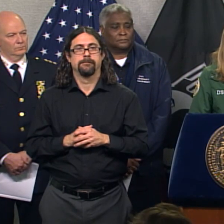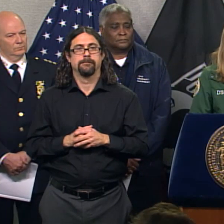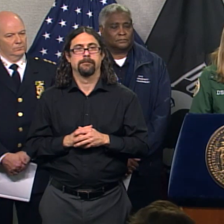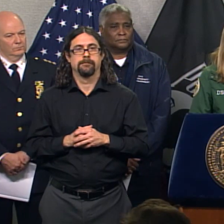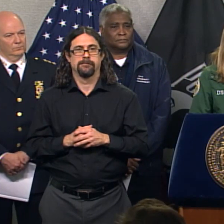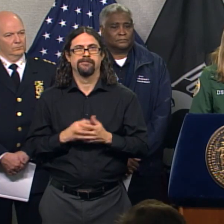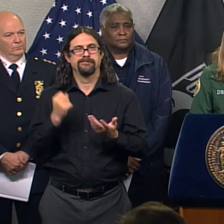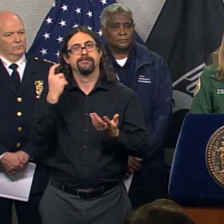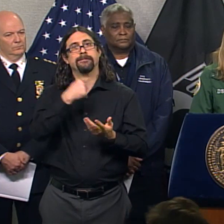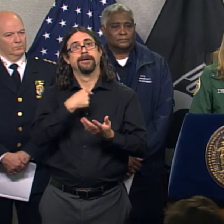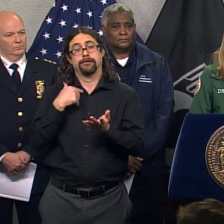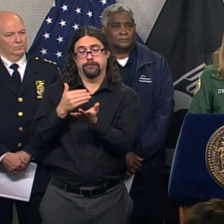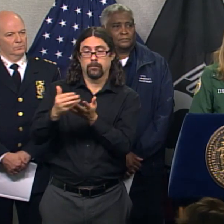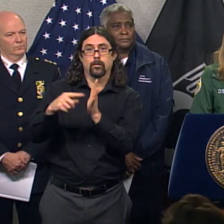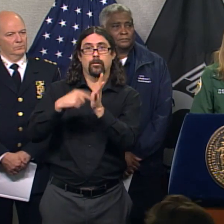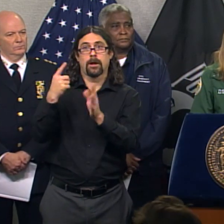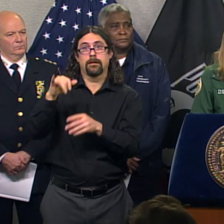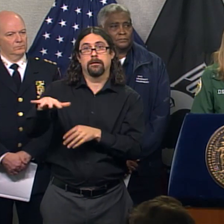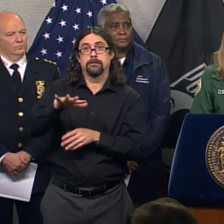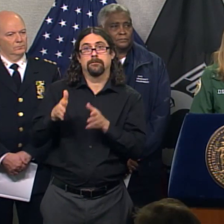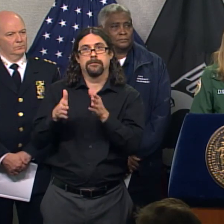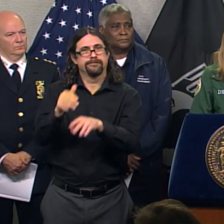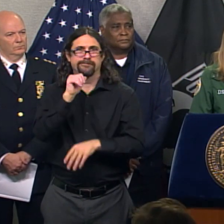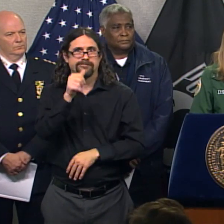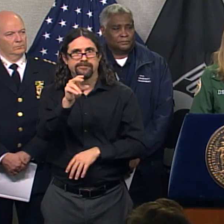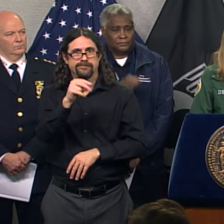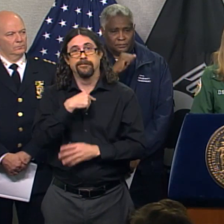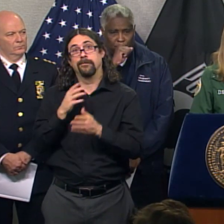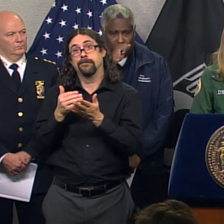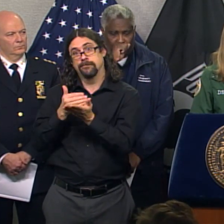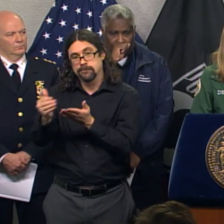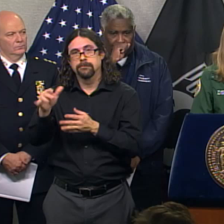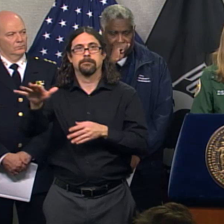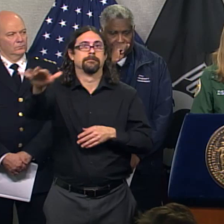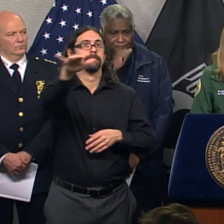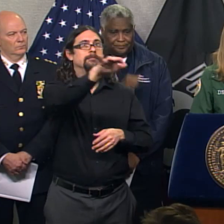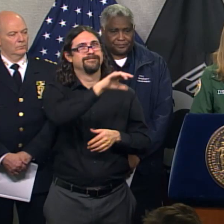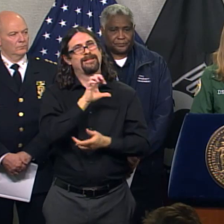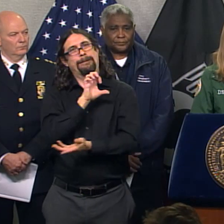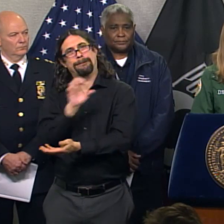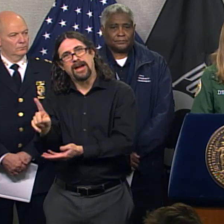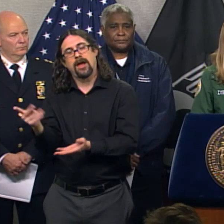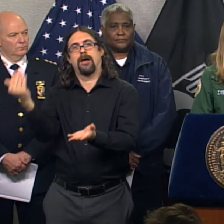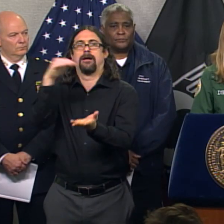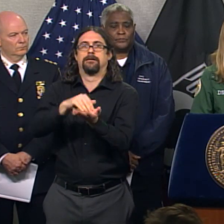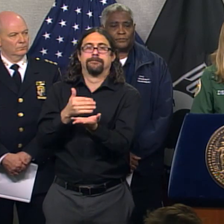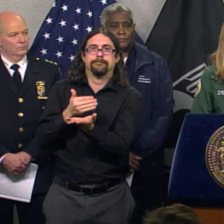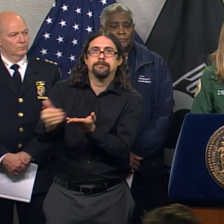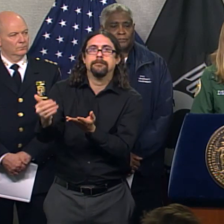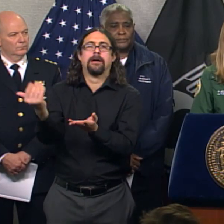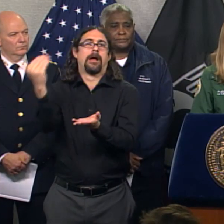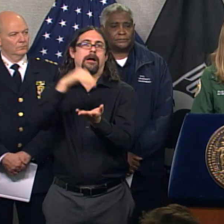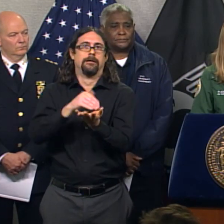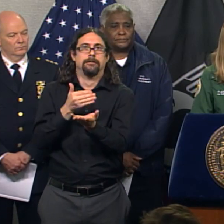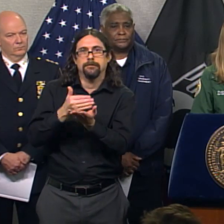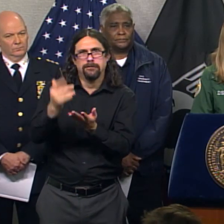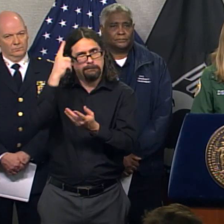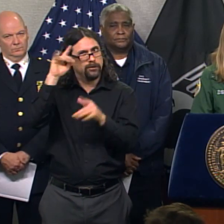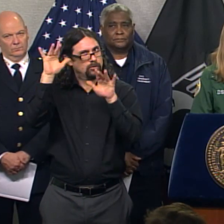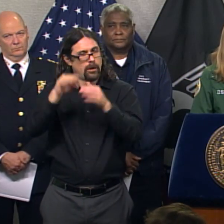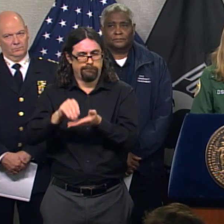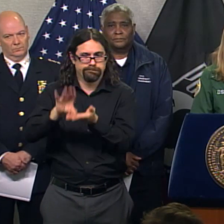temper one thing about, yes, I do think we will have a relatively normal commute tomorrow, but it will be very cold, and there still will be snow